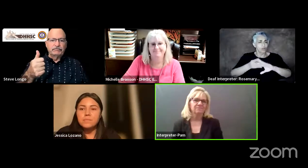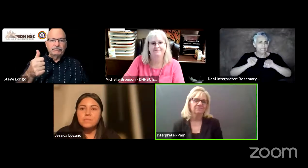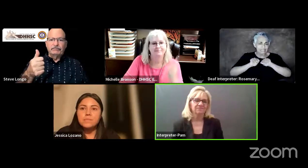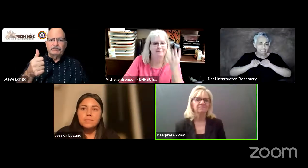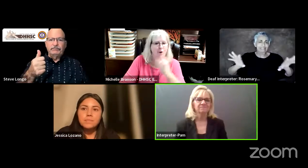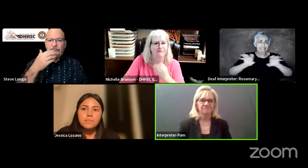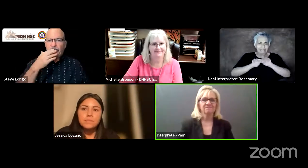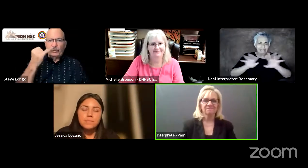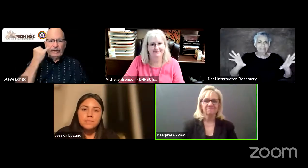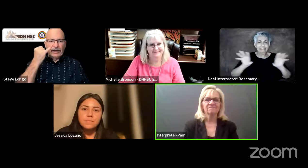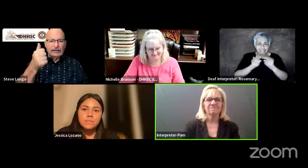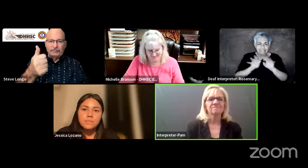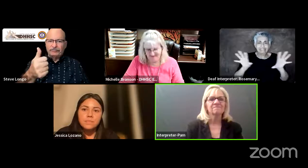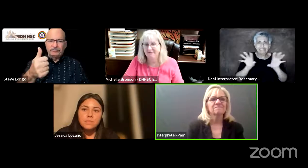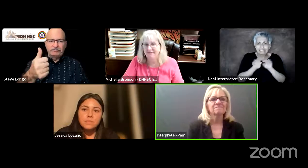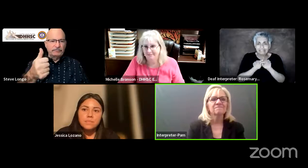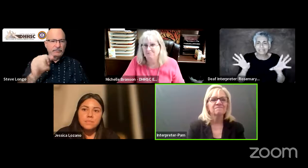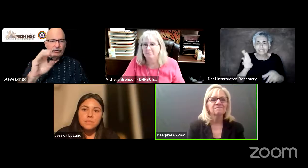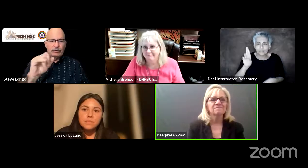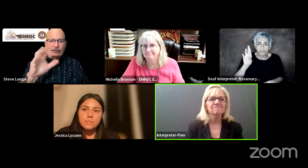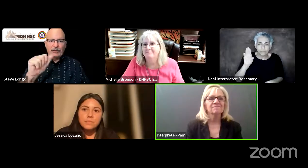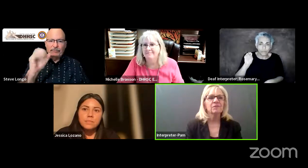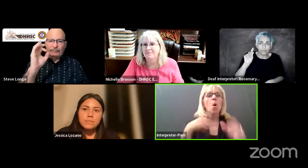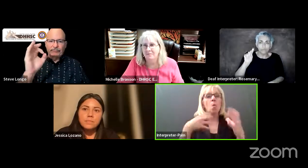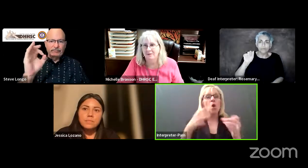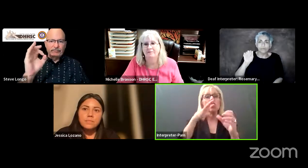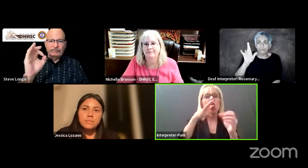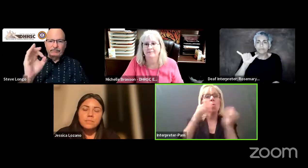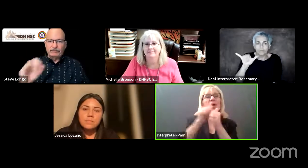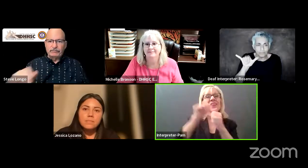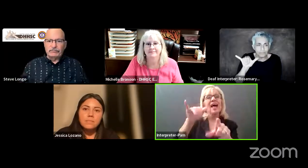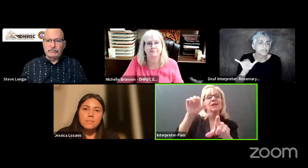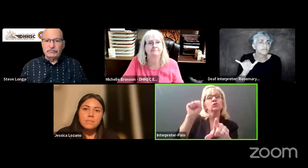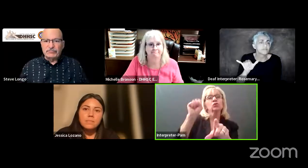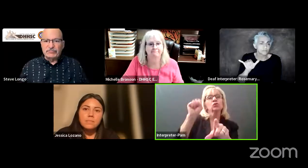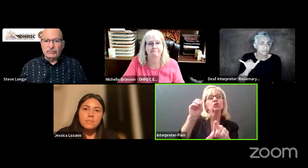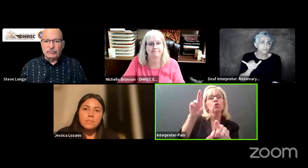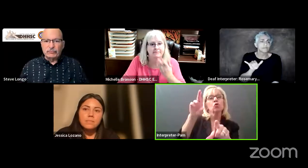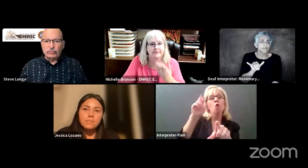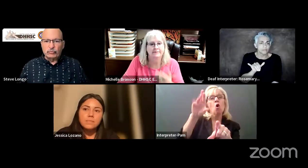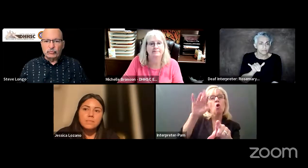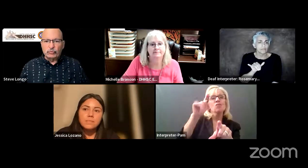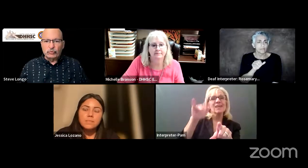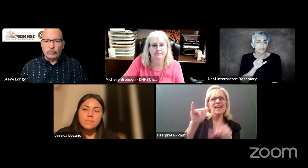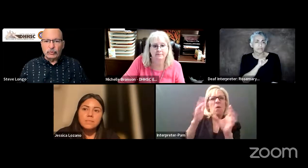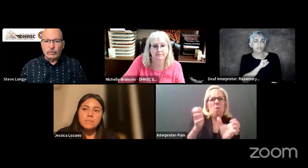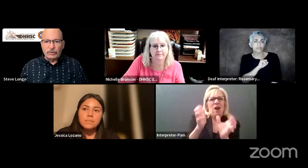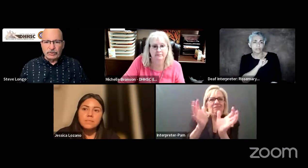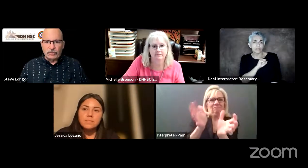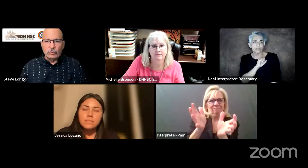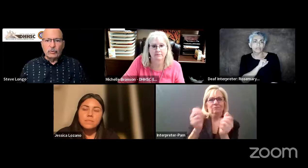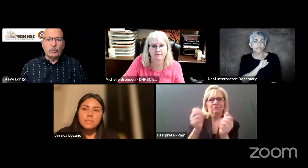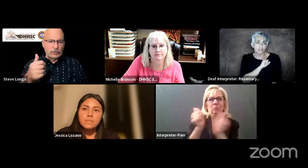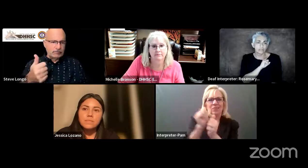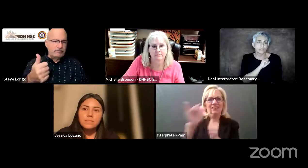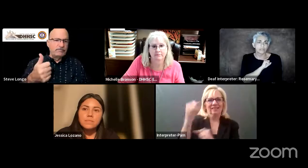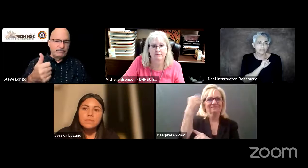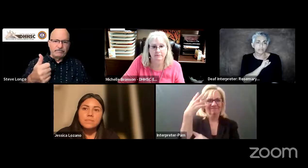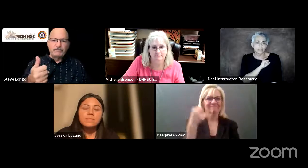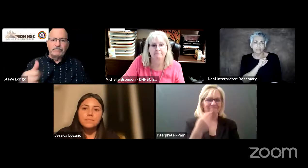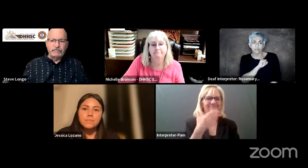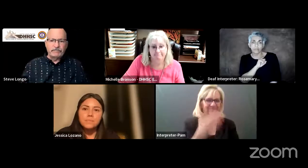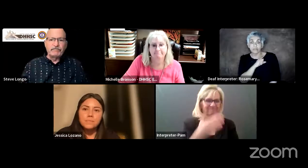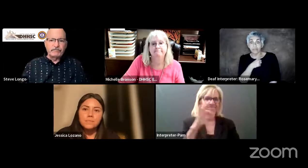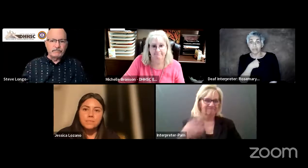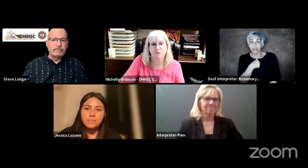Absolutely. Easily. Okay, thank you. Yes, Jessica. I